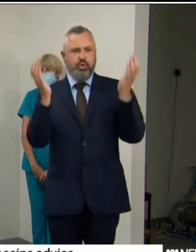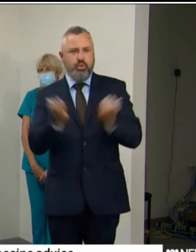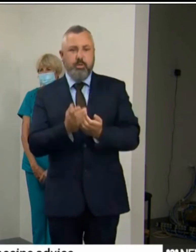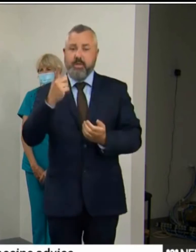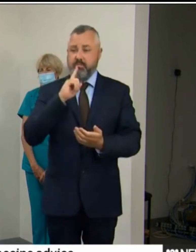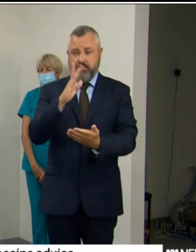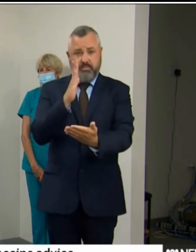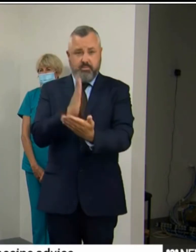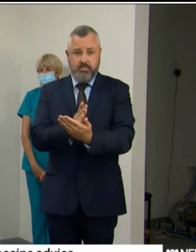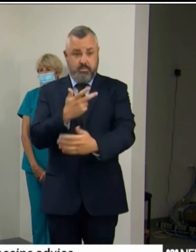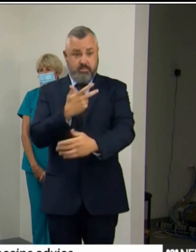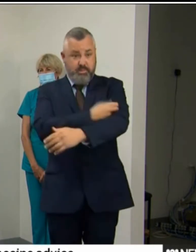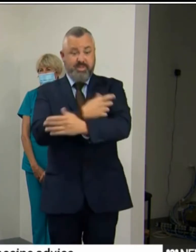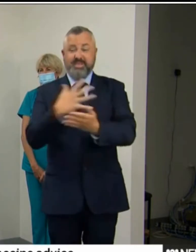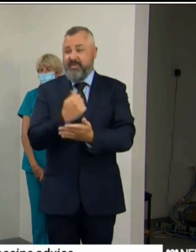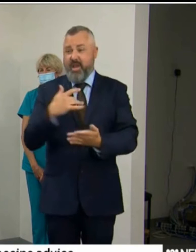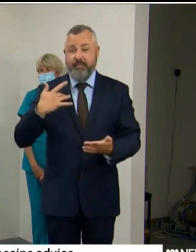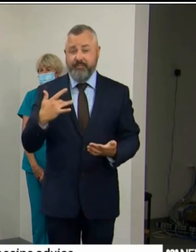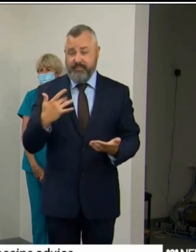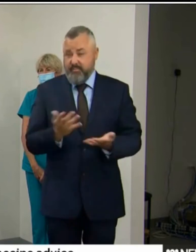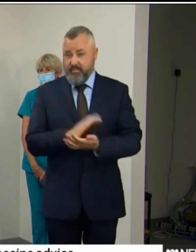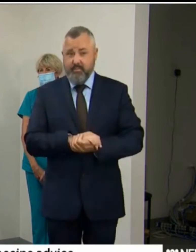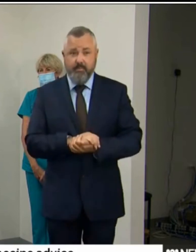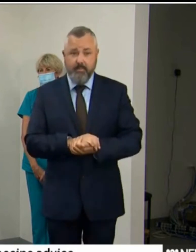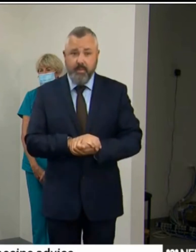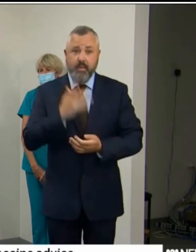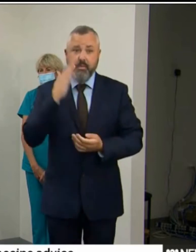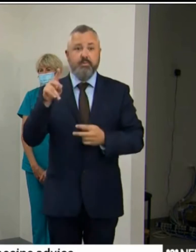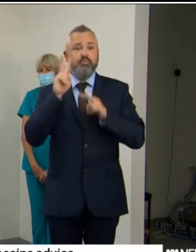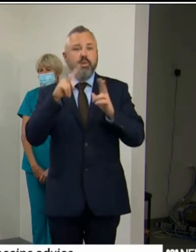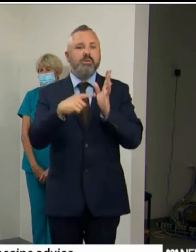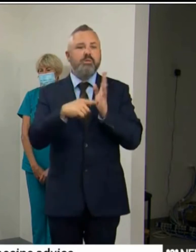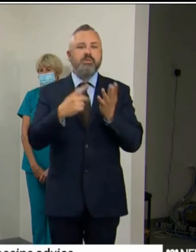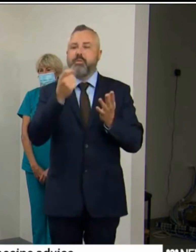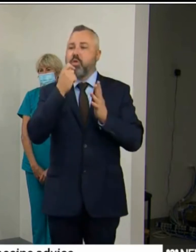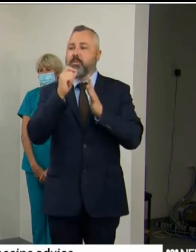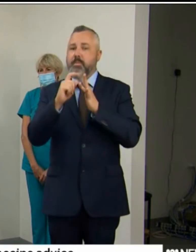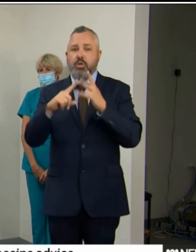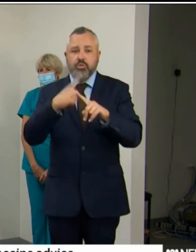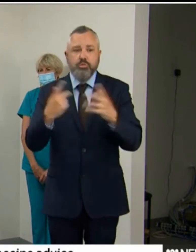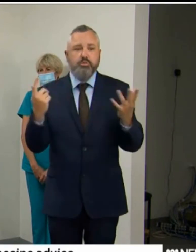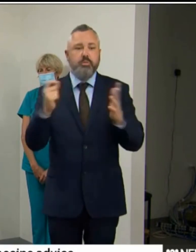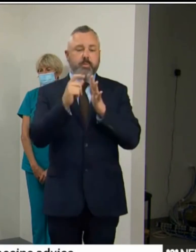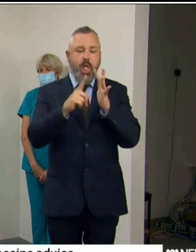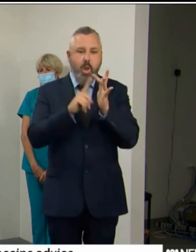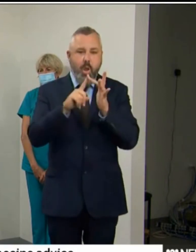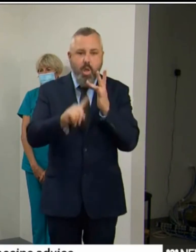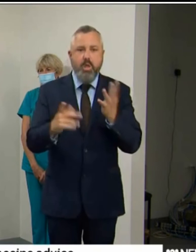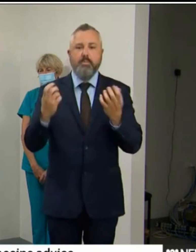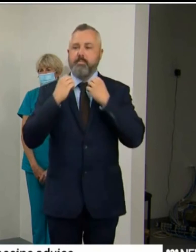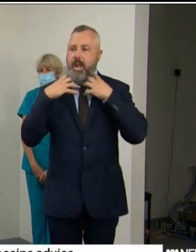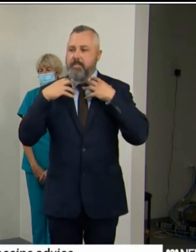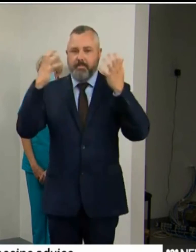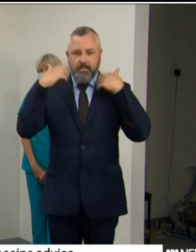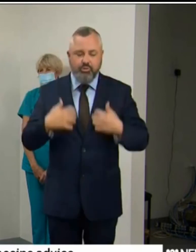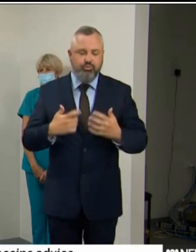save lives. And when we look at smallpox, polio, measles, mumps, rubella, influenza,